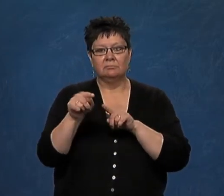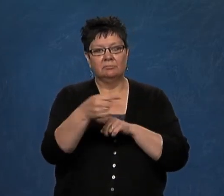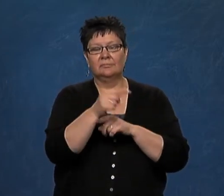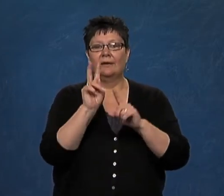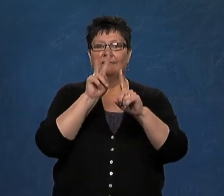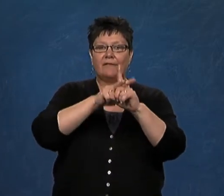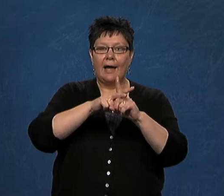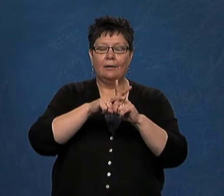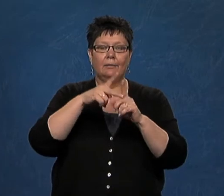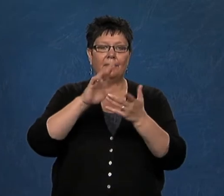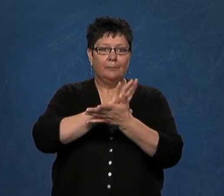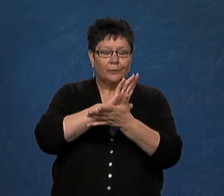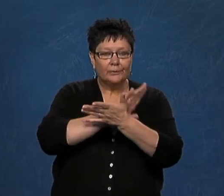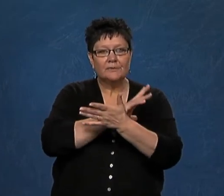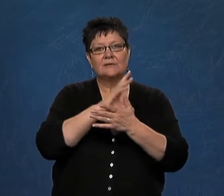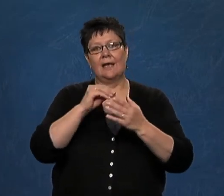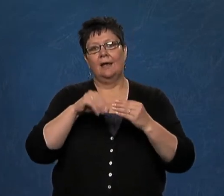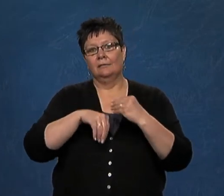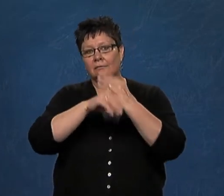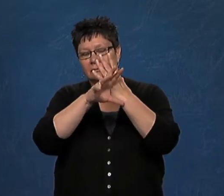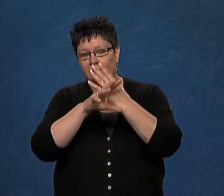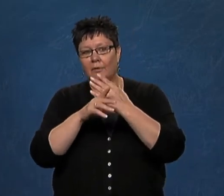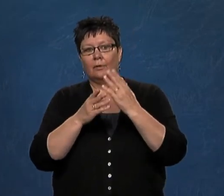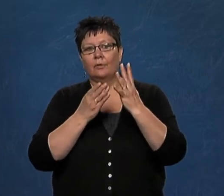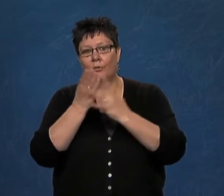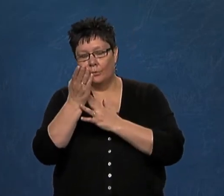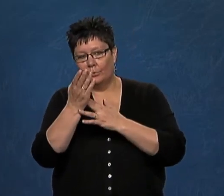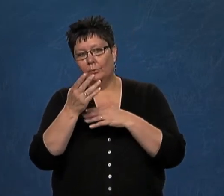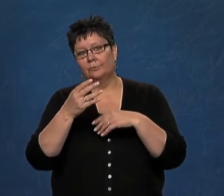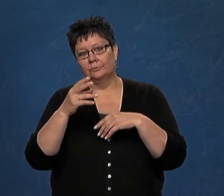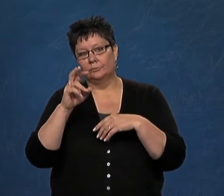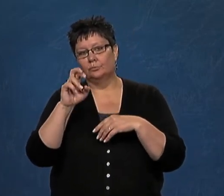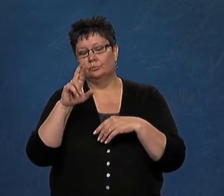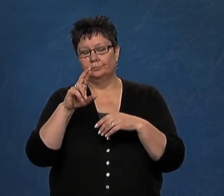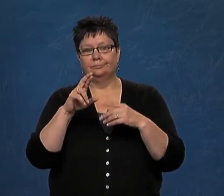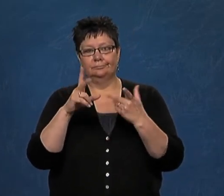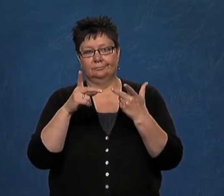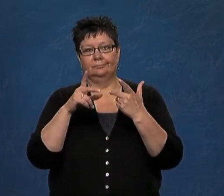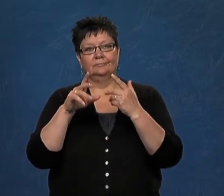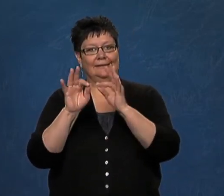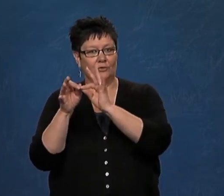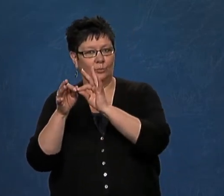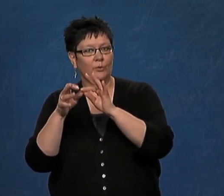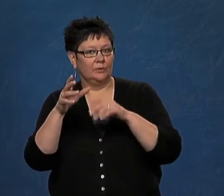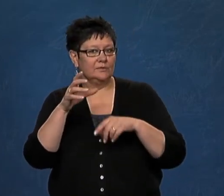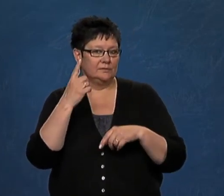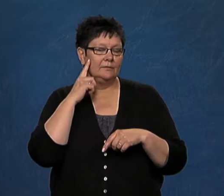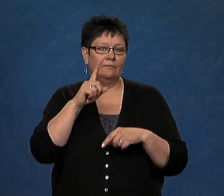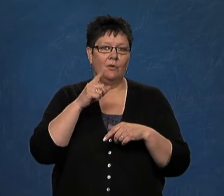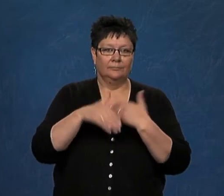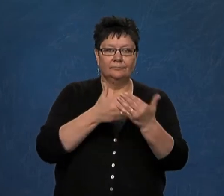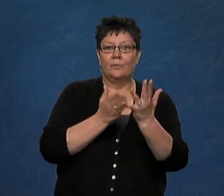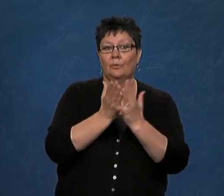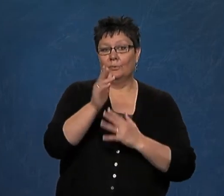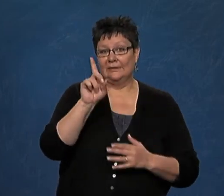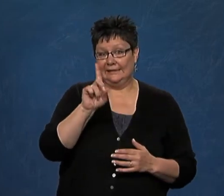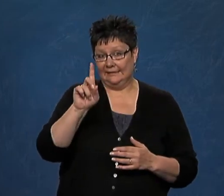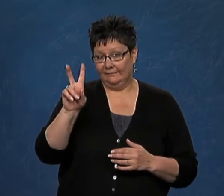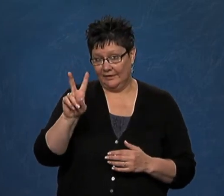these interpreters to file the paperwork and video conferencing technology through an interpreter as well